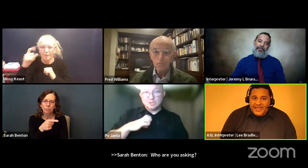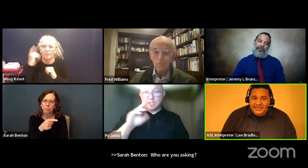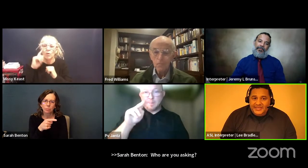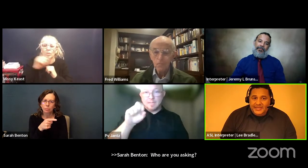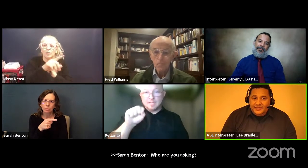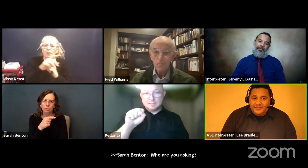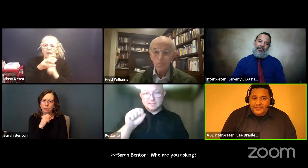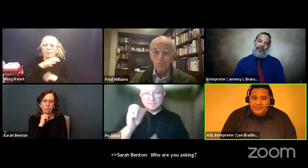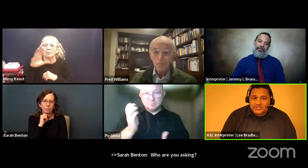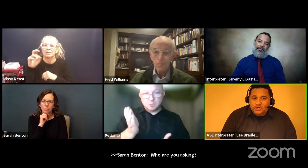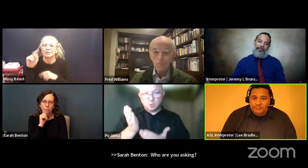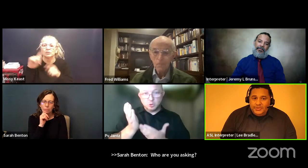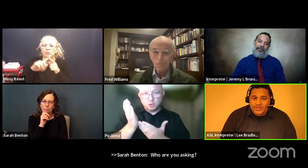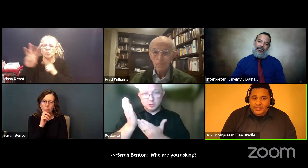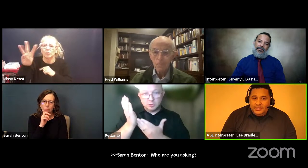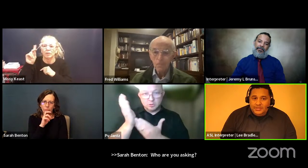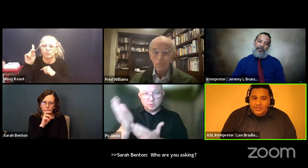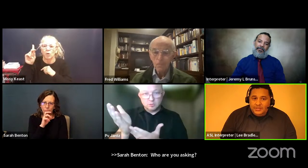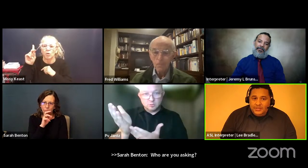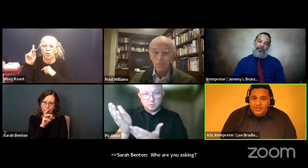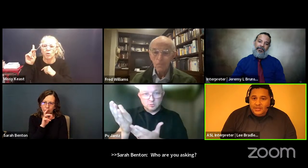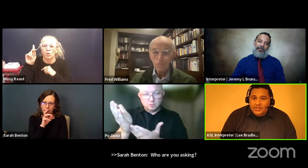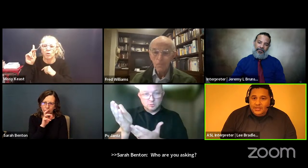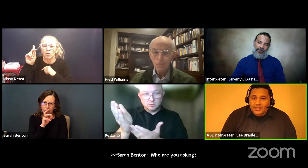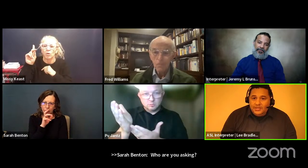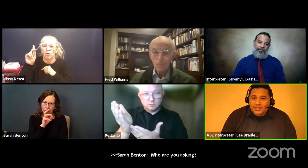you seconding Commissioner